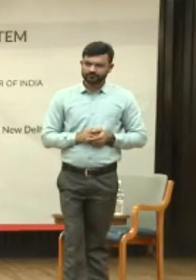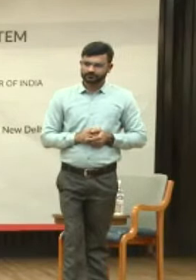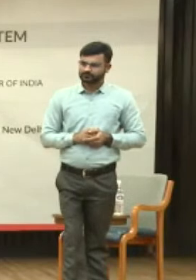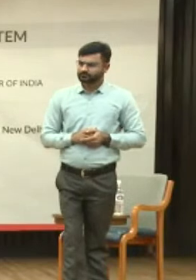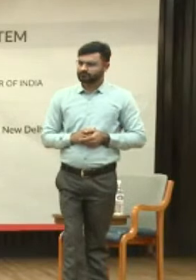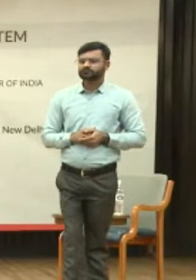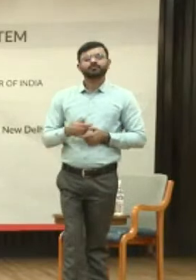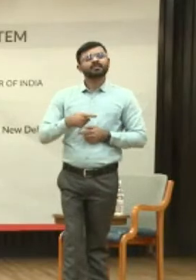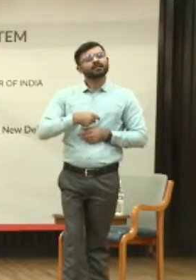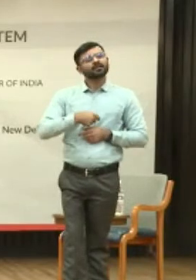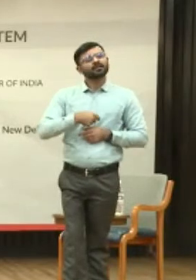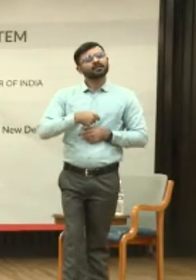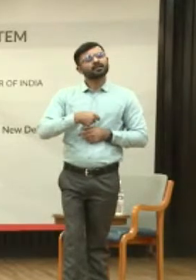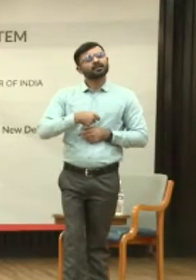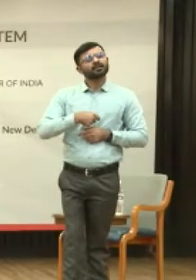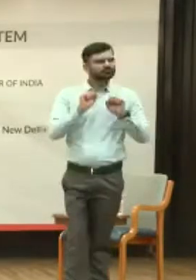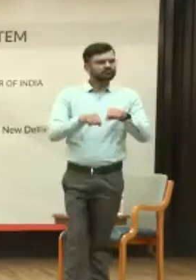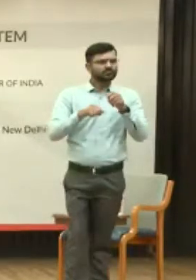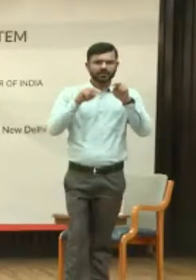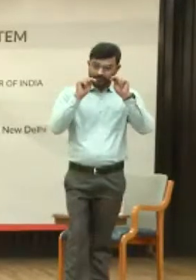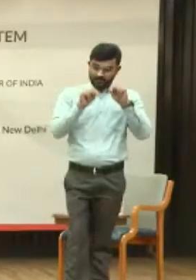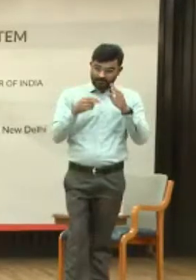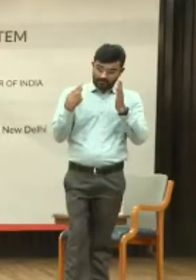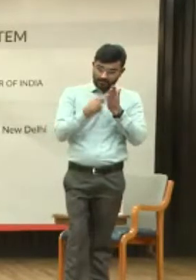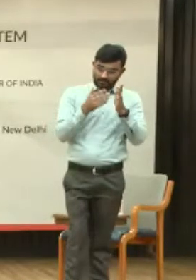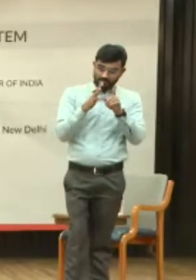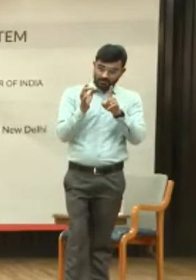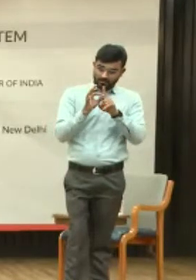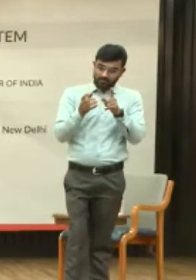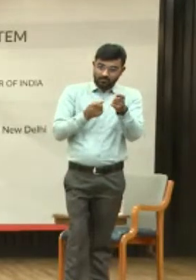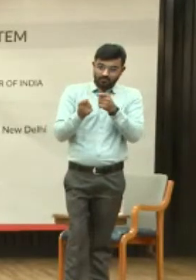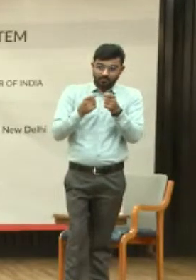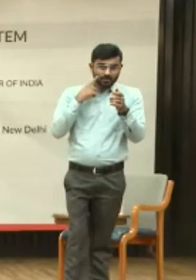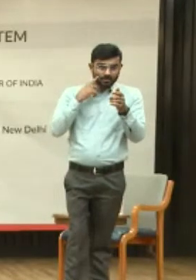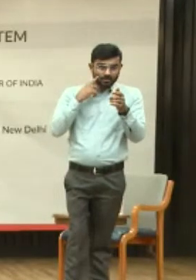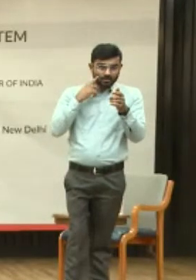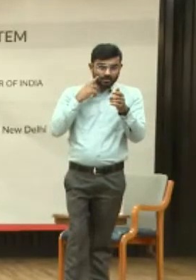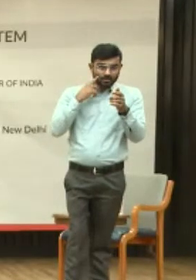A crime is a crime, but does it necessarily have to deal with imprisonment?